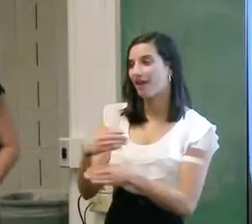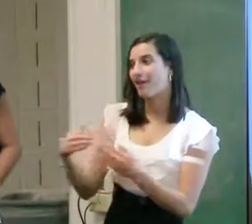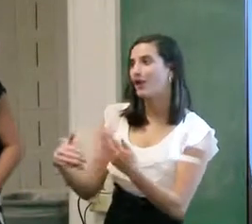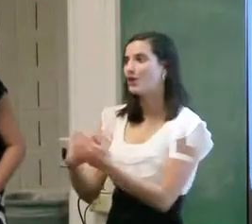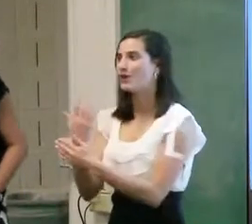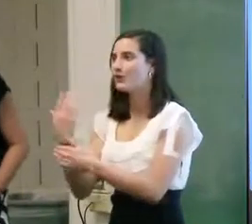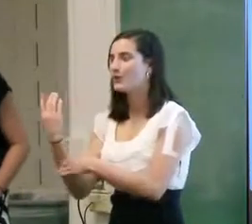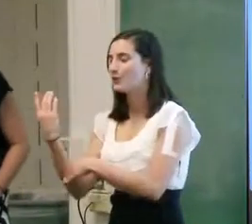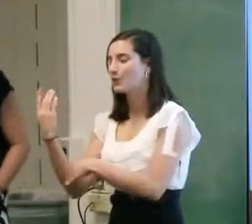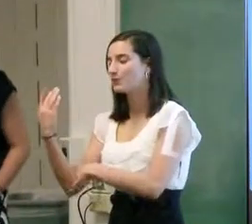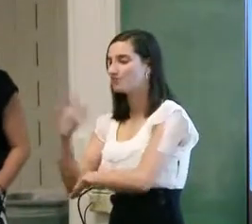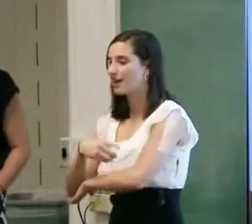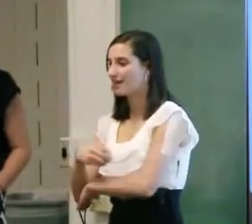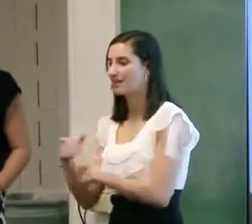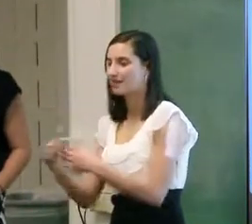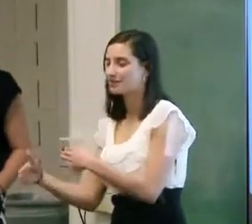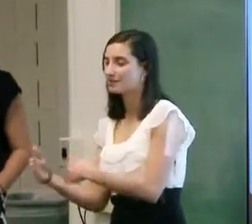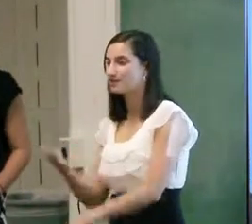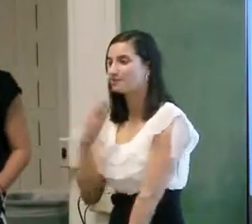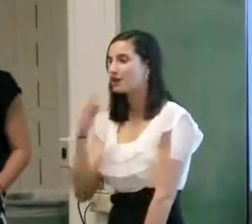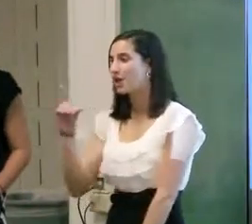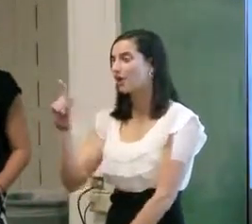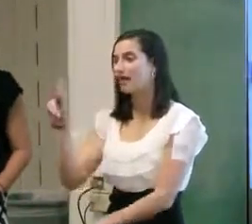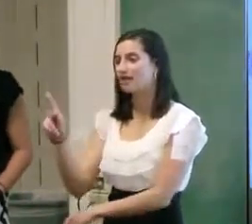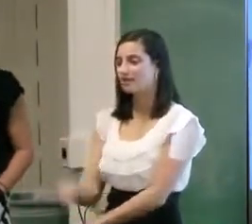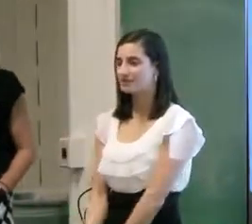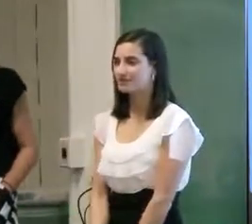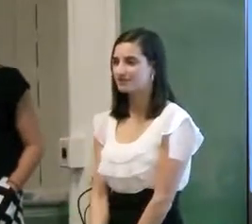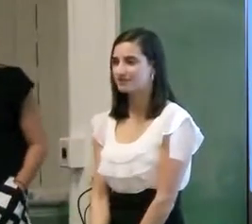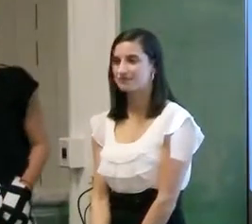new day. And good luck.